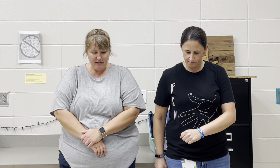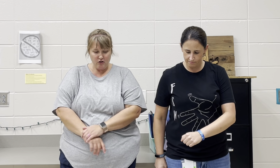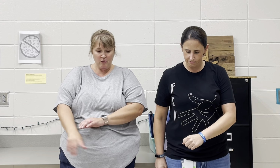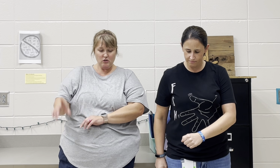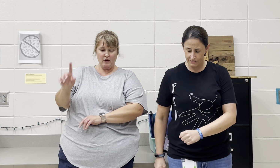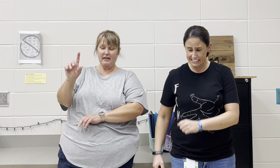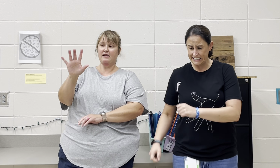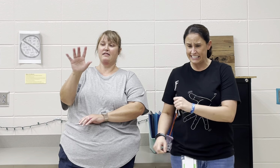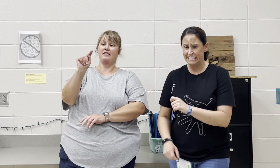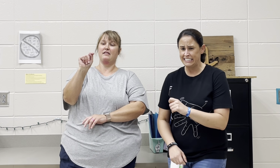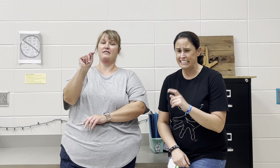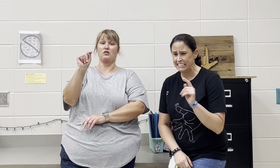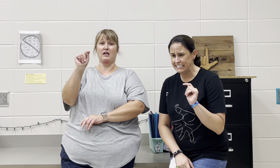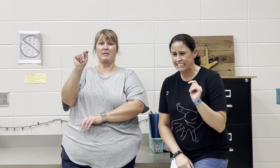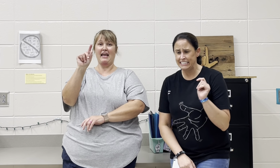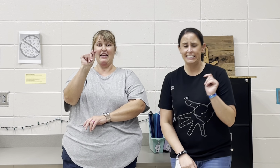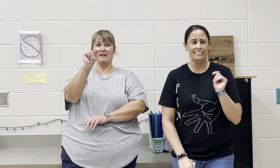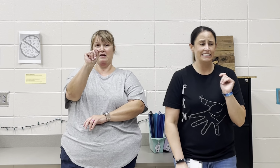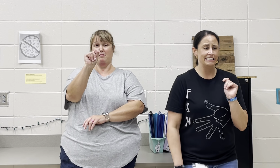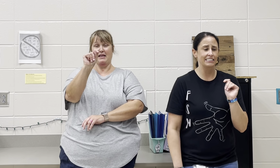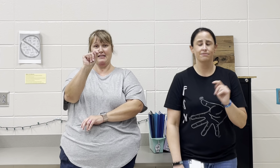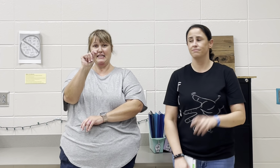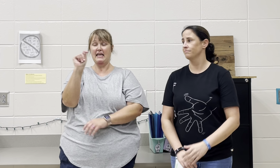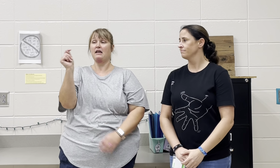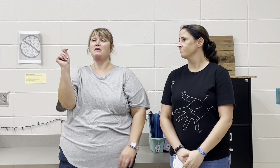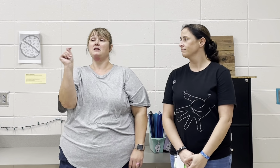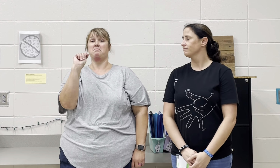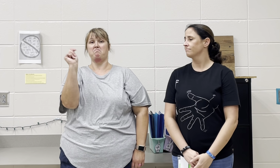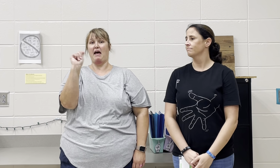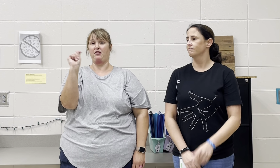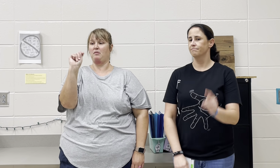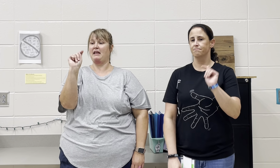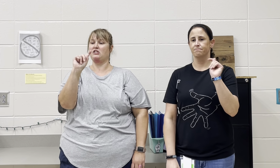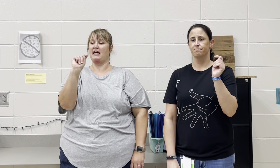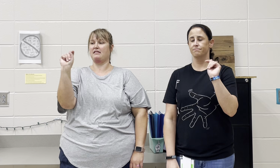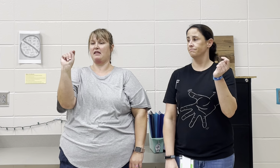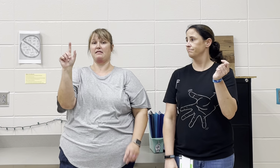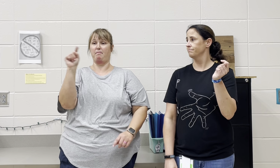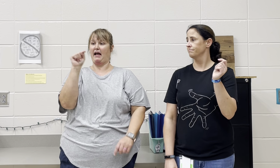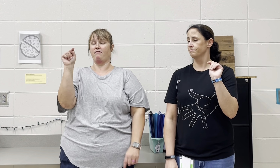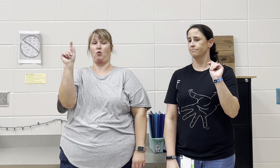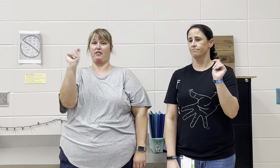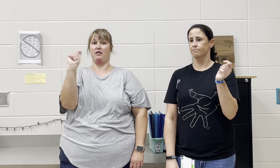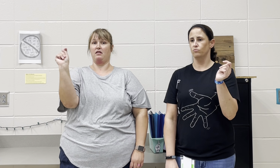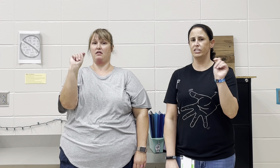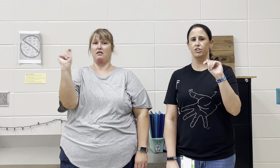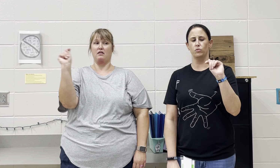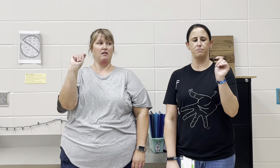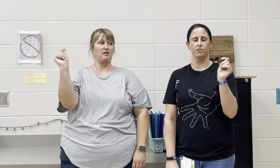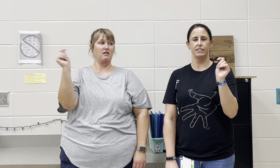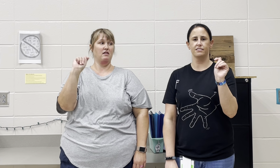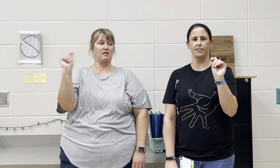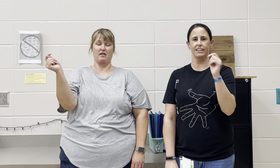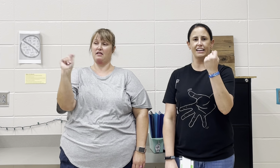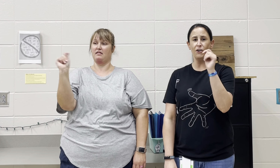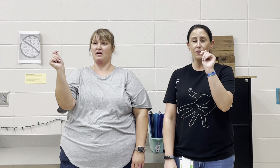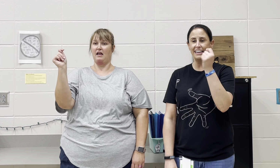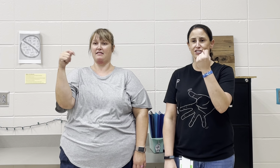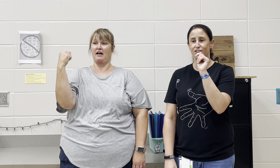Bathroom or toilet. So dominant hand makes a T, bathroom, and it shakes, it's back and forth. windshield wiper. It's not like, oh, like It's not